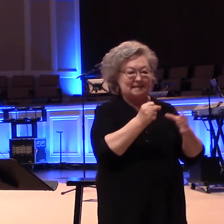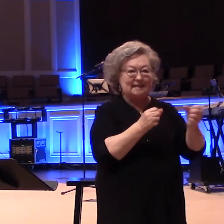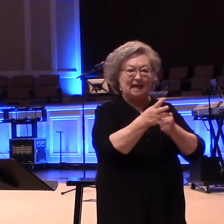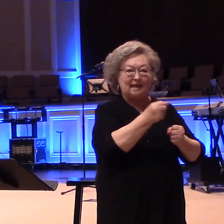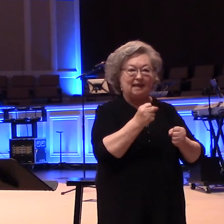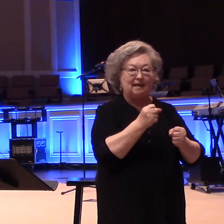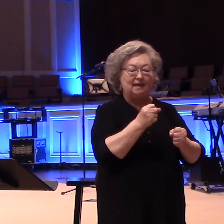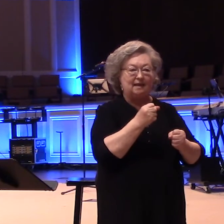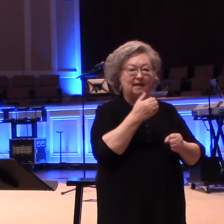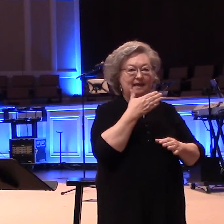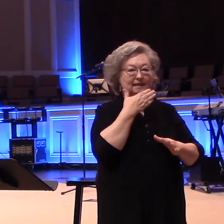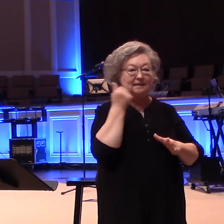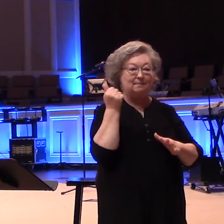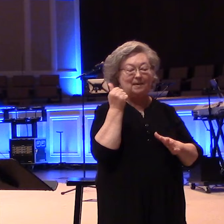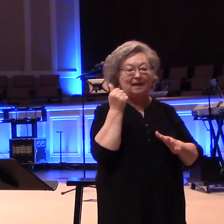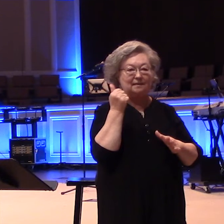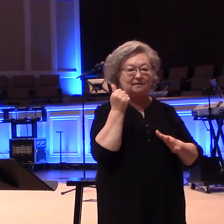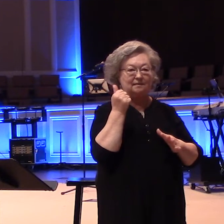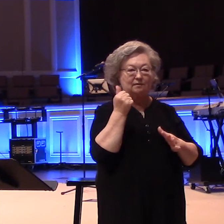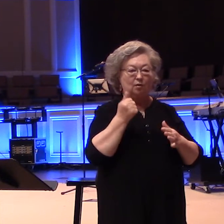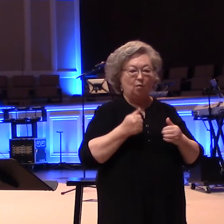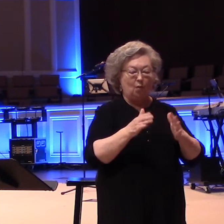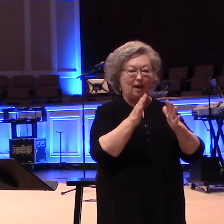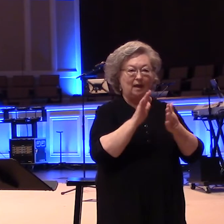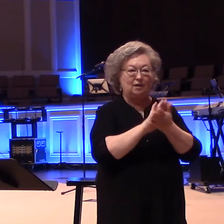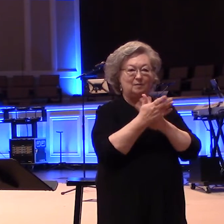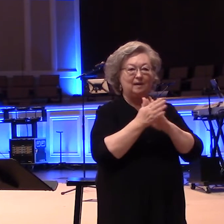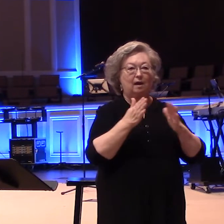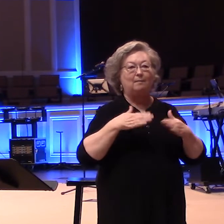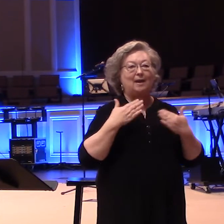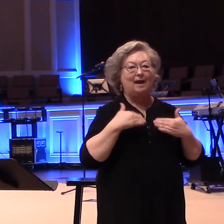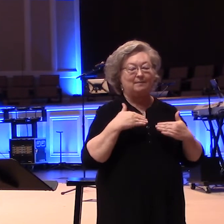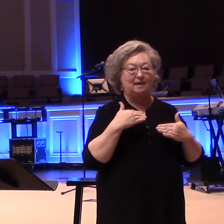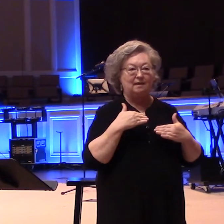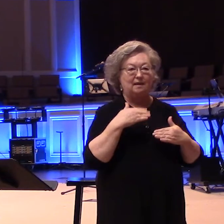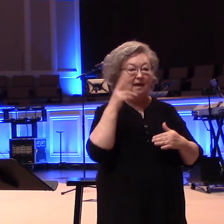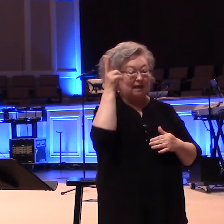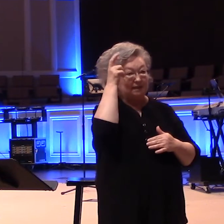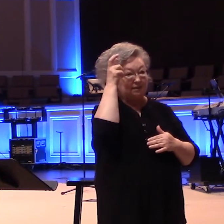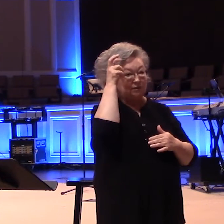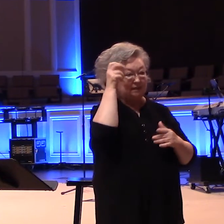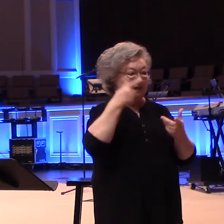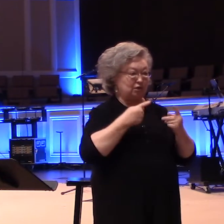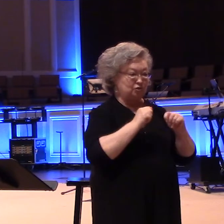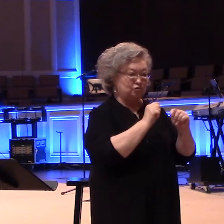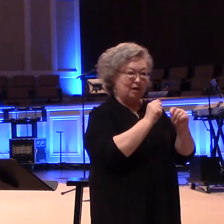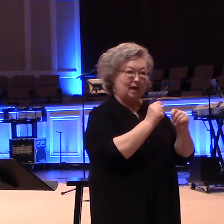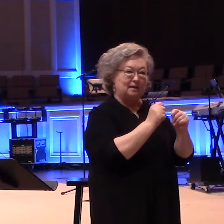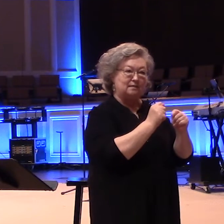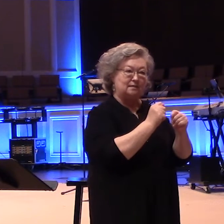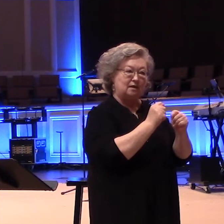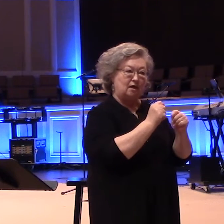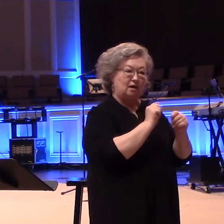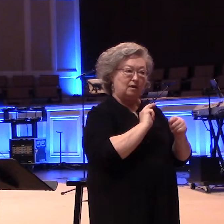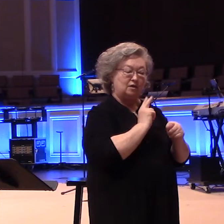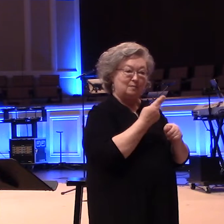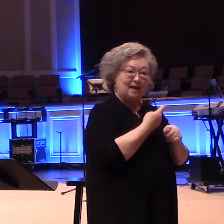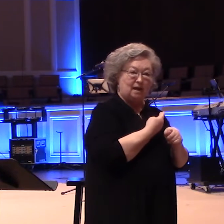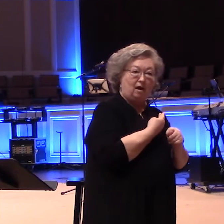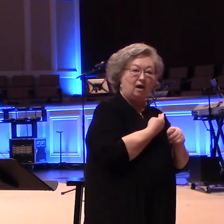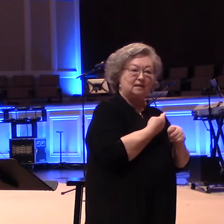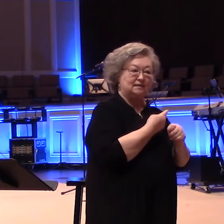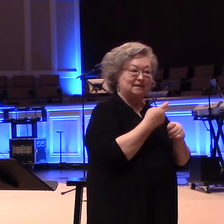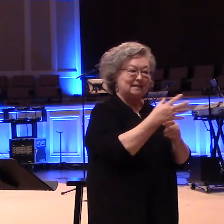what really makes you happy. And he's going to take, and he wants everybody else just to take too. And so when you give,